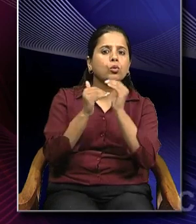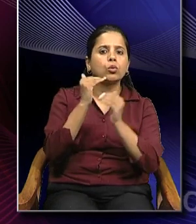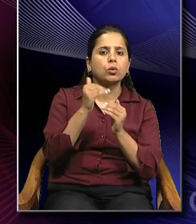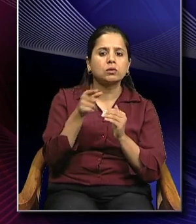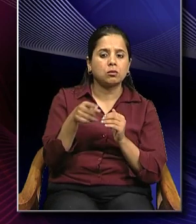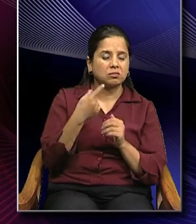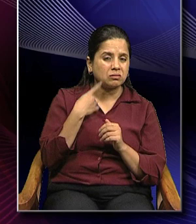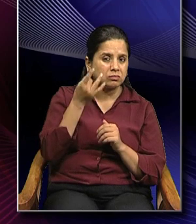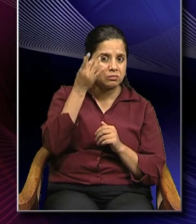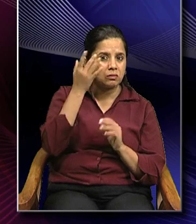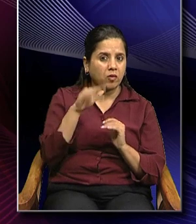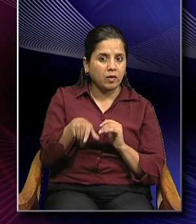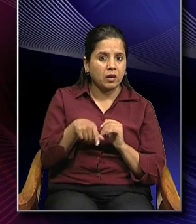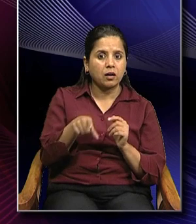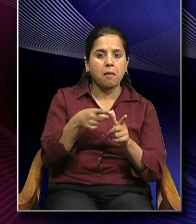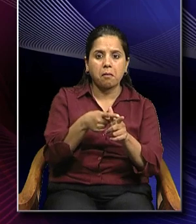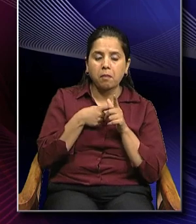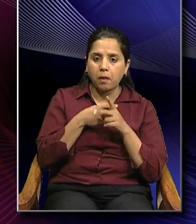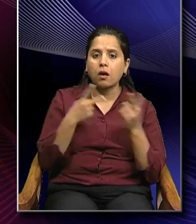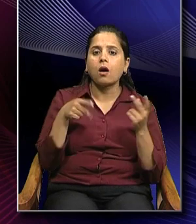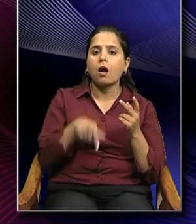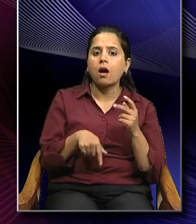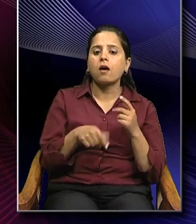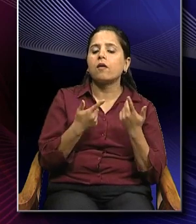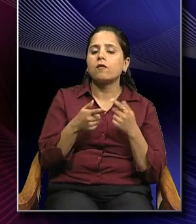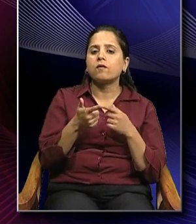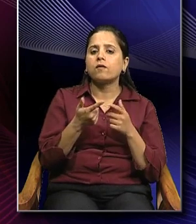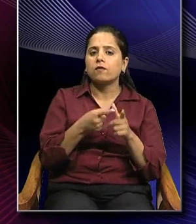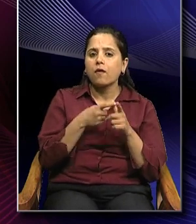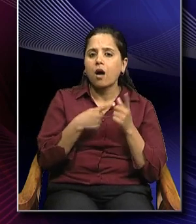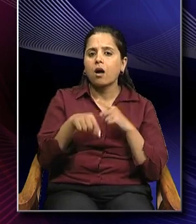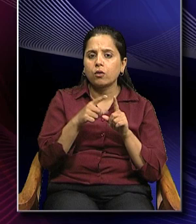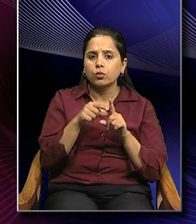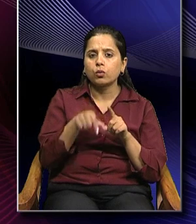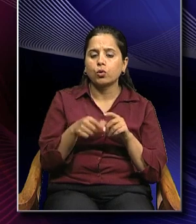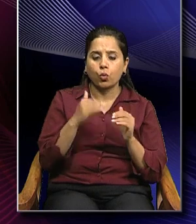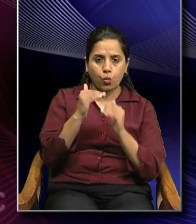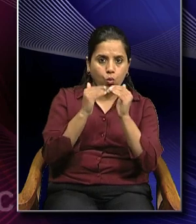very aggressive, the speed of growth, the pace at which this growth has actually